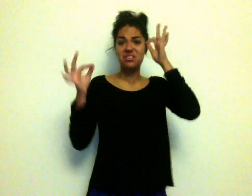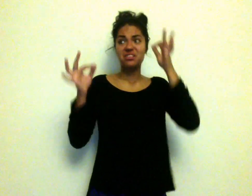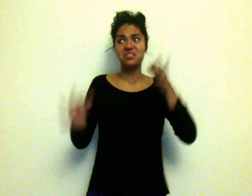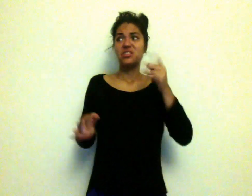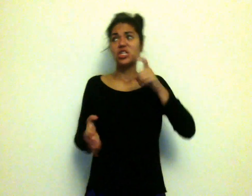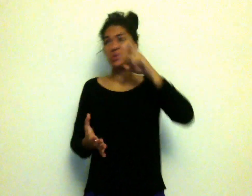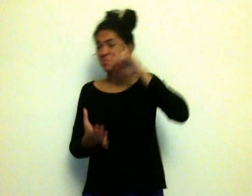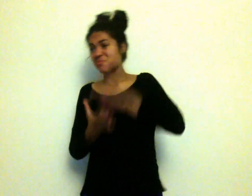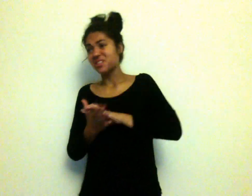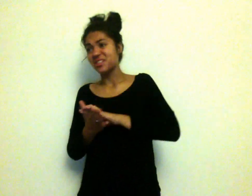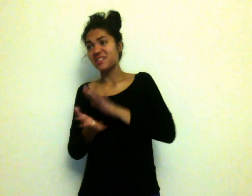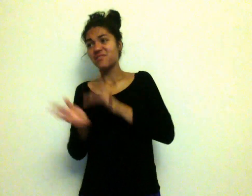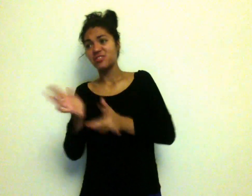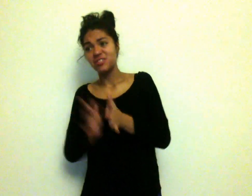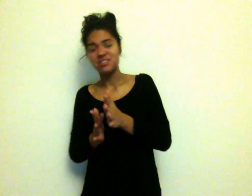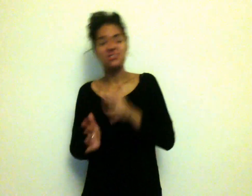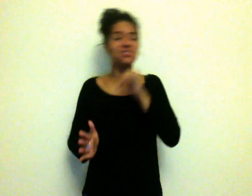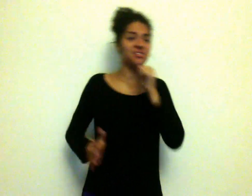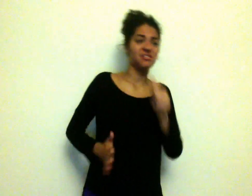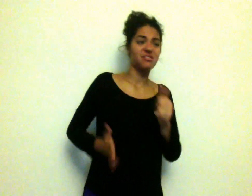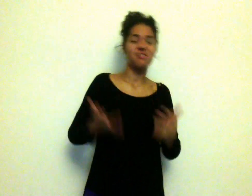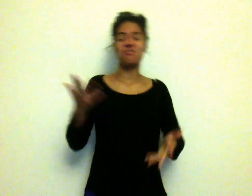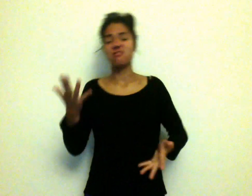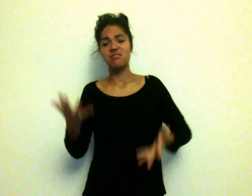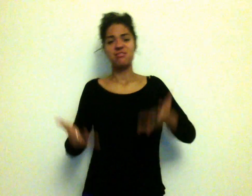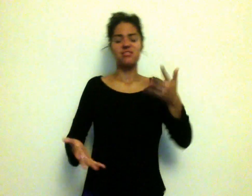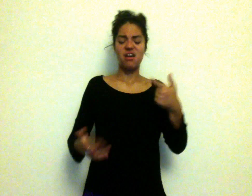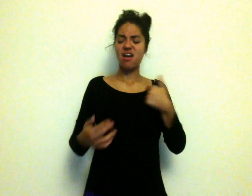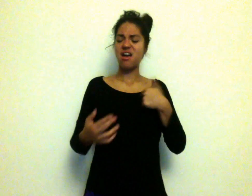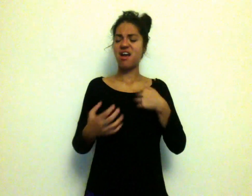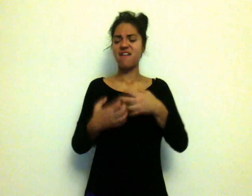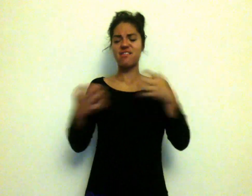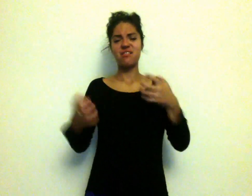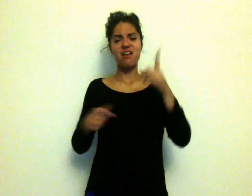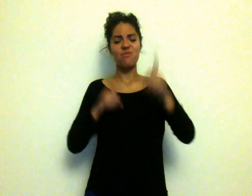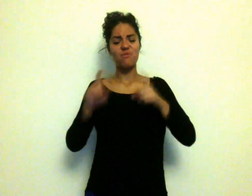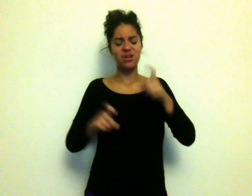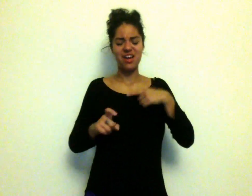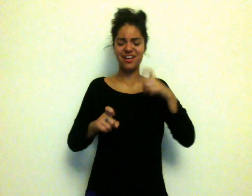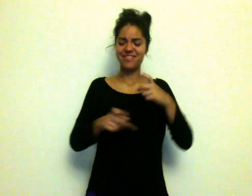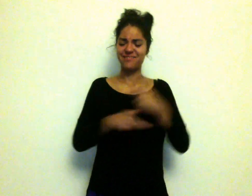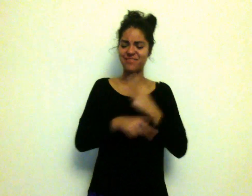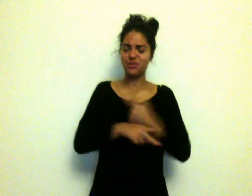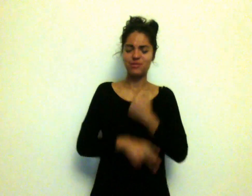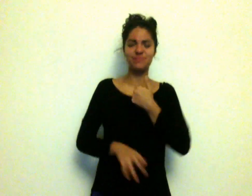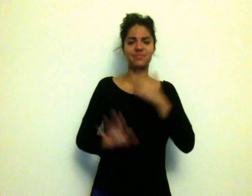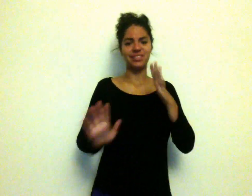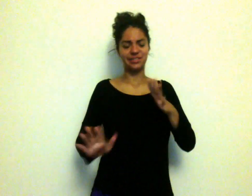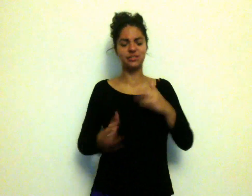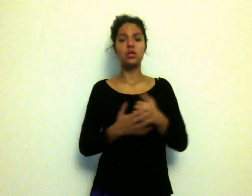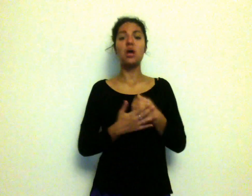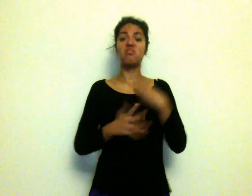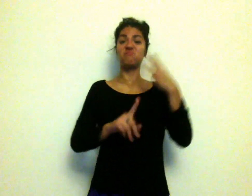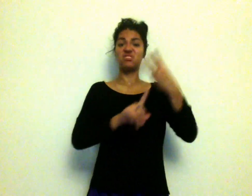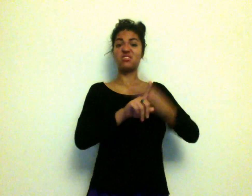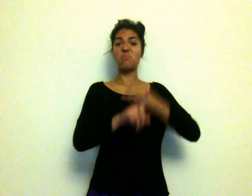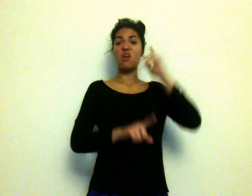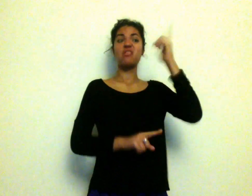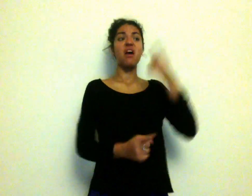I've got a lot of questions that need to be sorted out. And by the time I went back 6 months later, a Muslim convert friend of mine had helped him